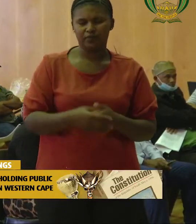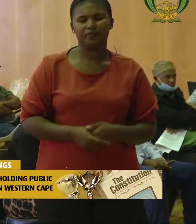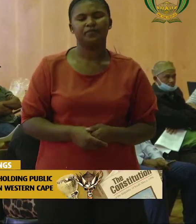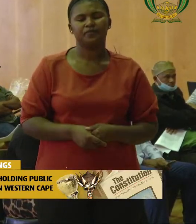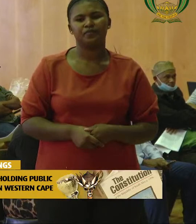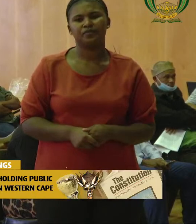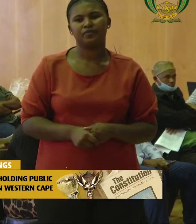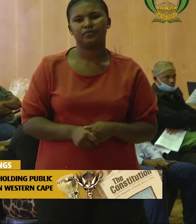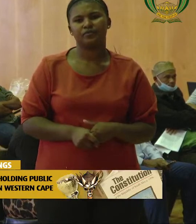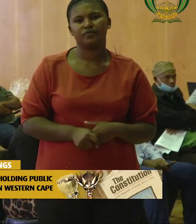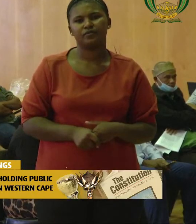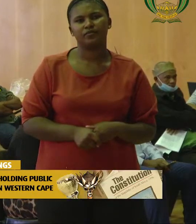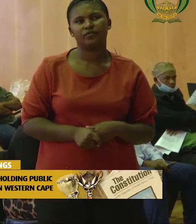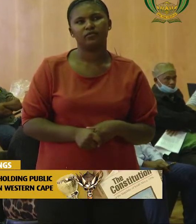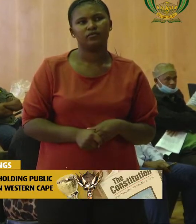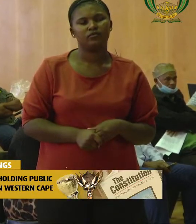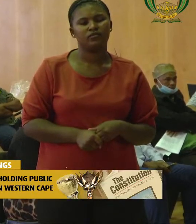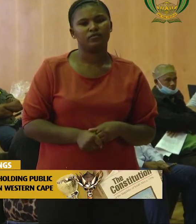stand back.